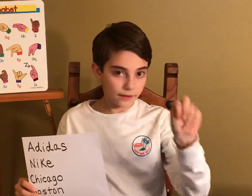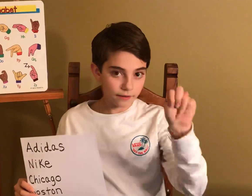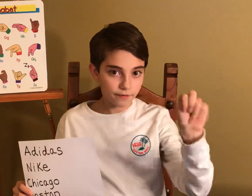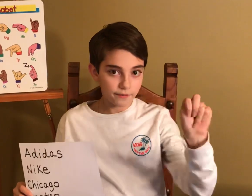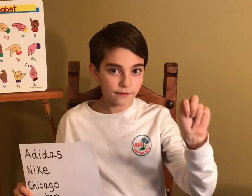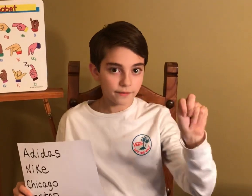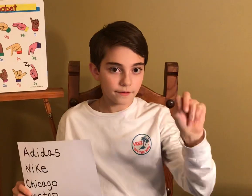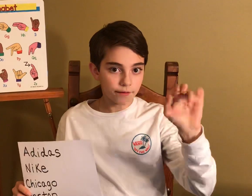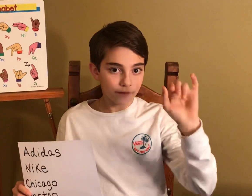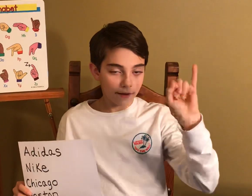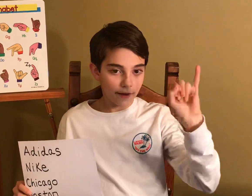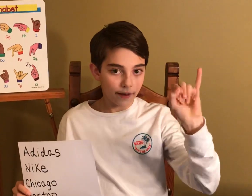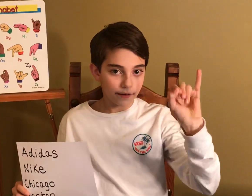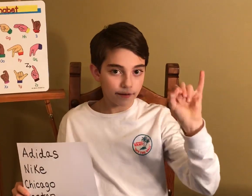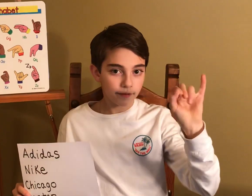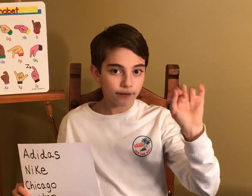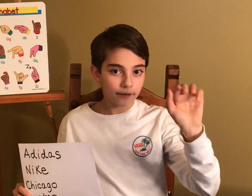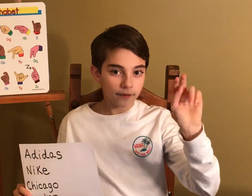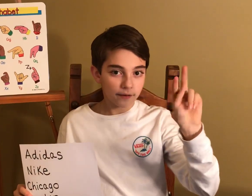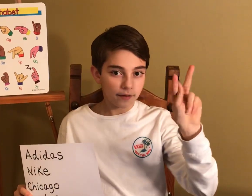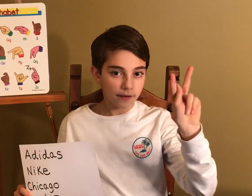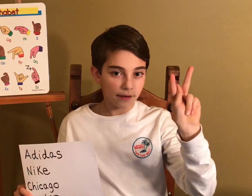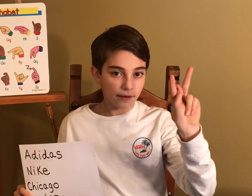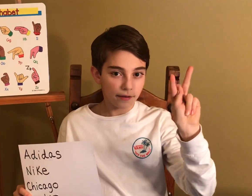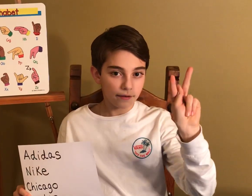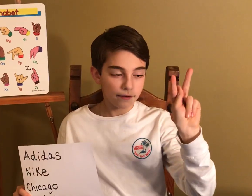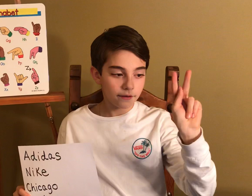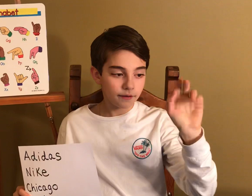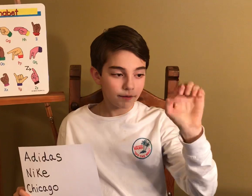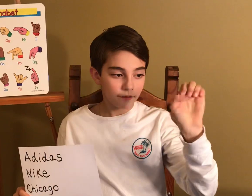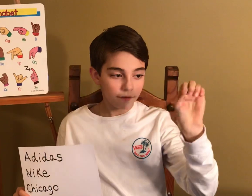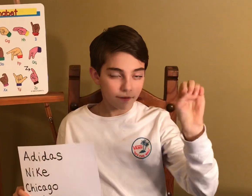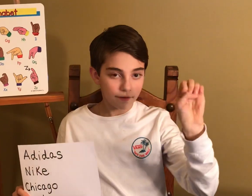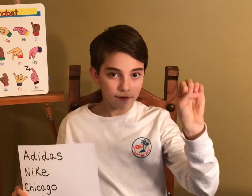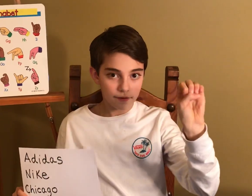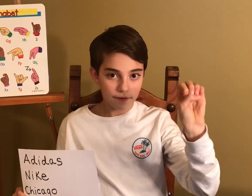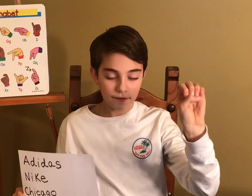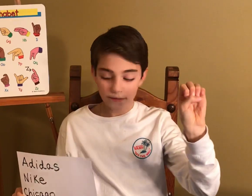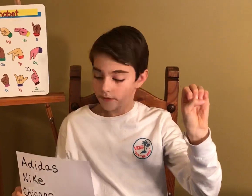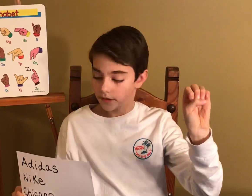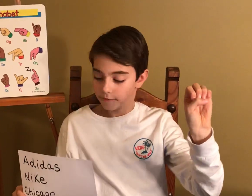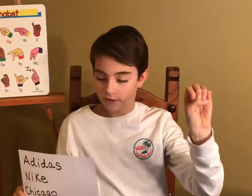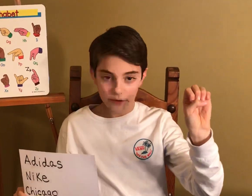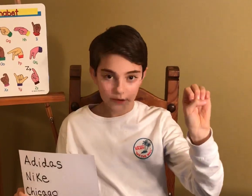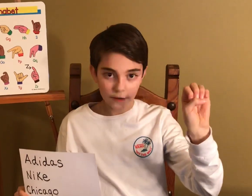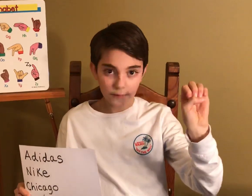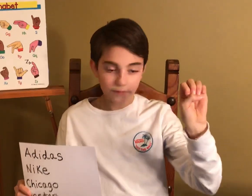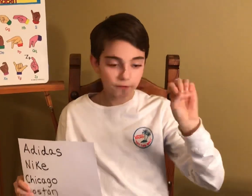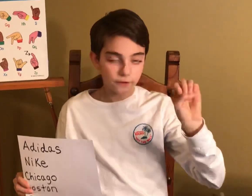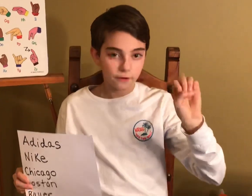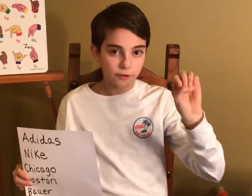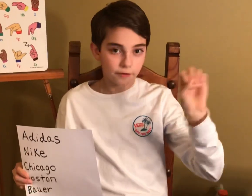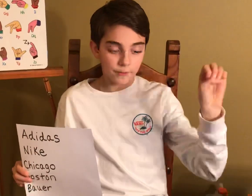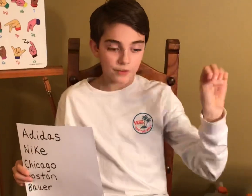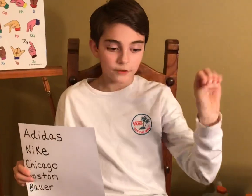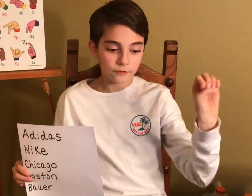N, I, K, E. And if you need help, if you're struggling, if I'm going too